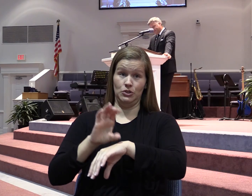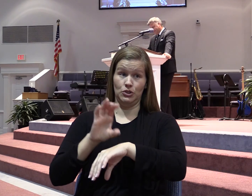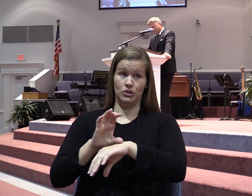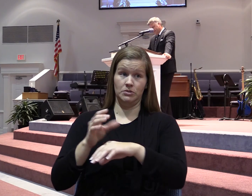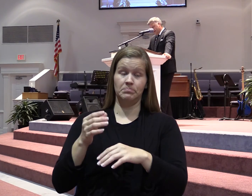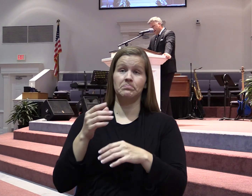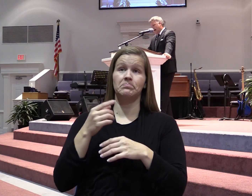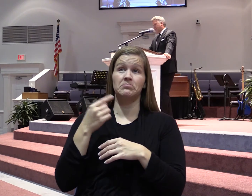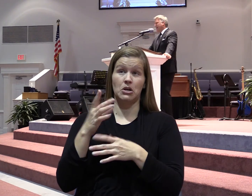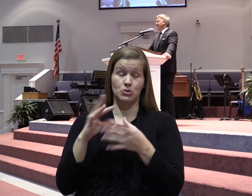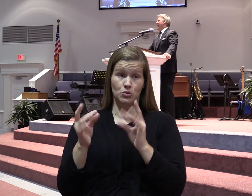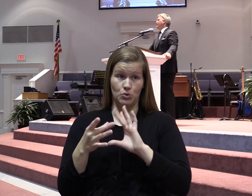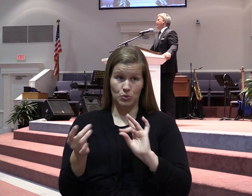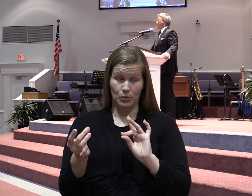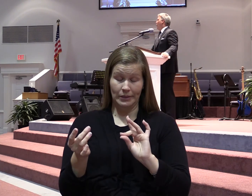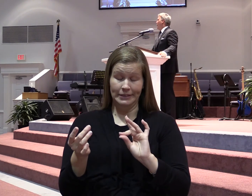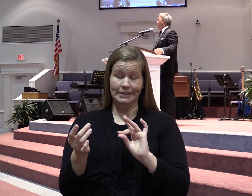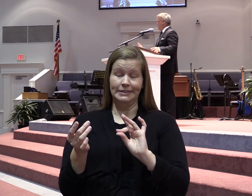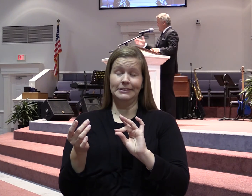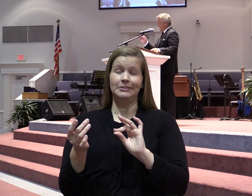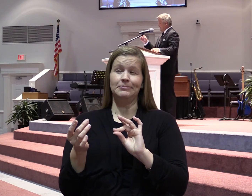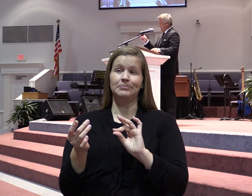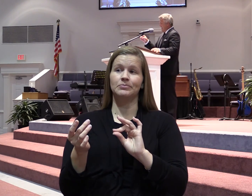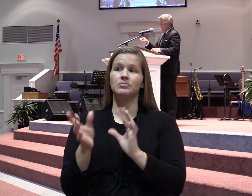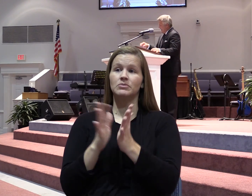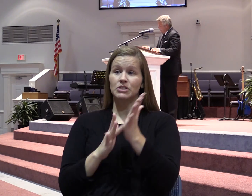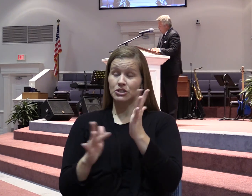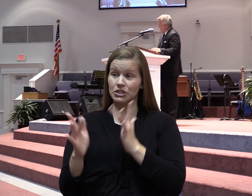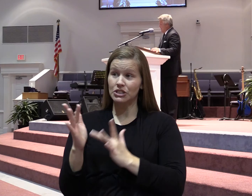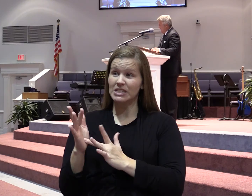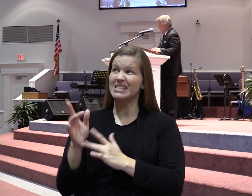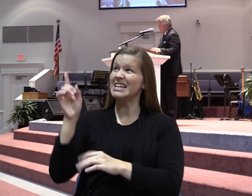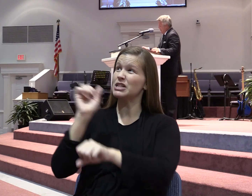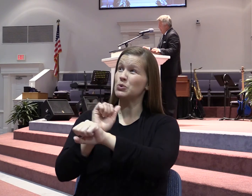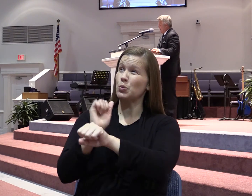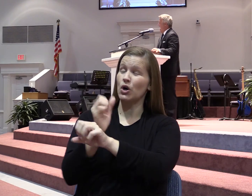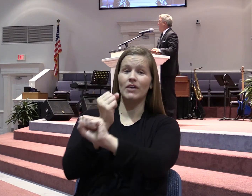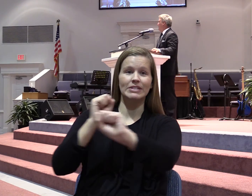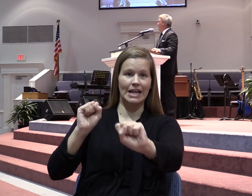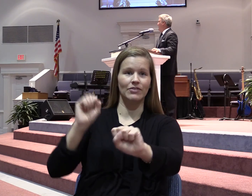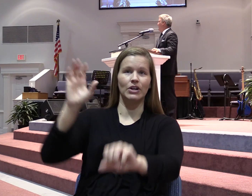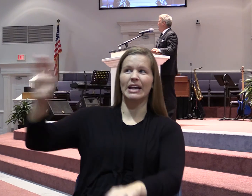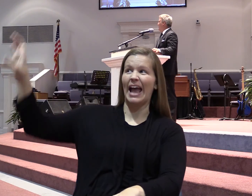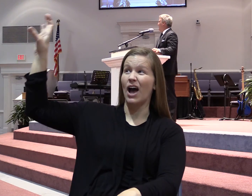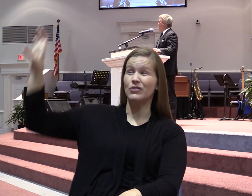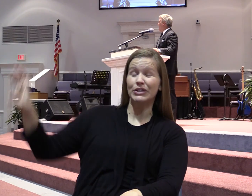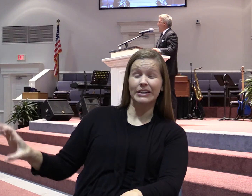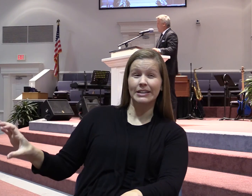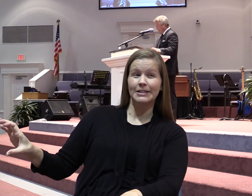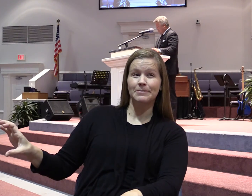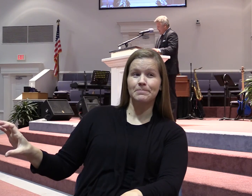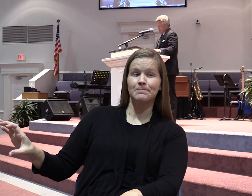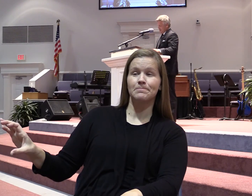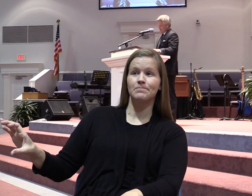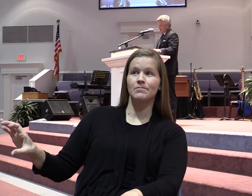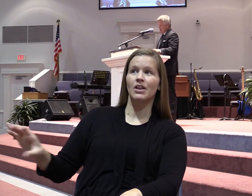it. Nothing tells the story of Jesus and His work of redemption on Calvary. Only